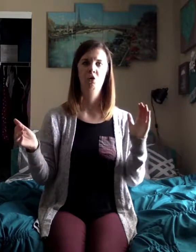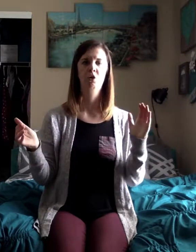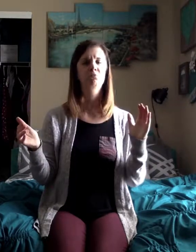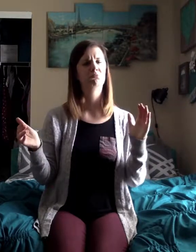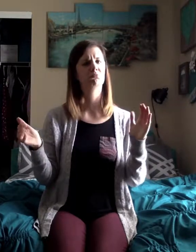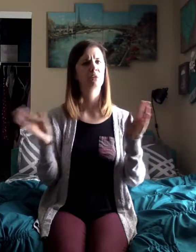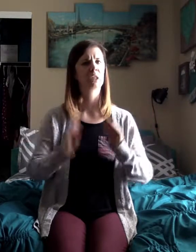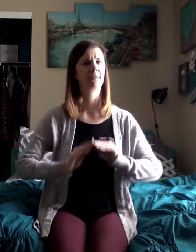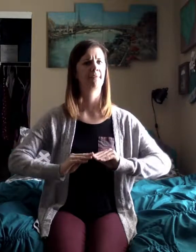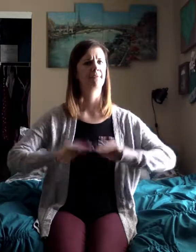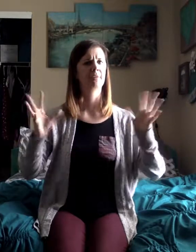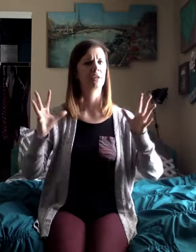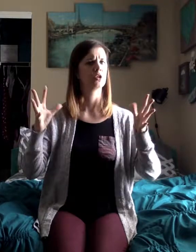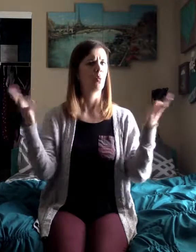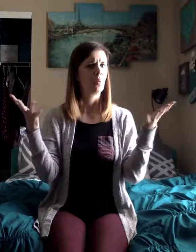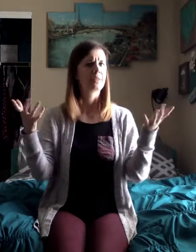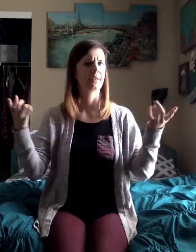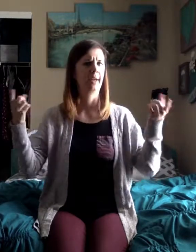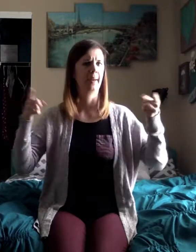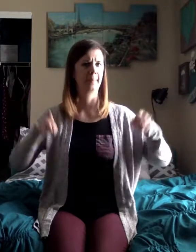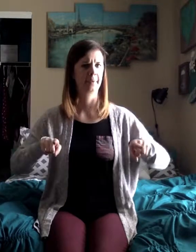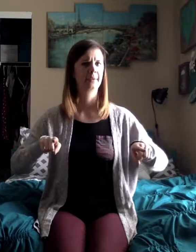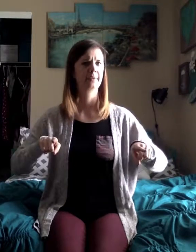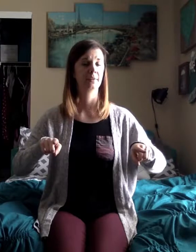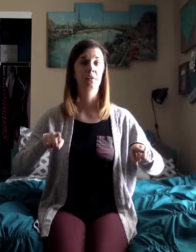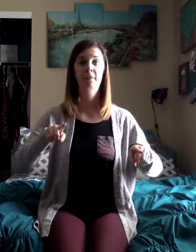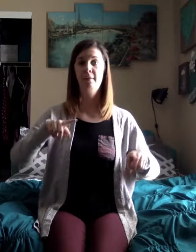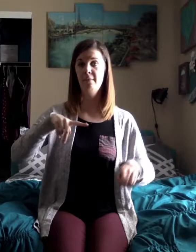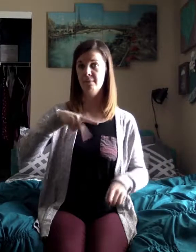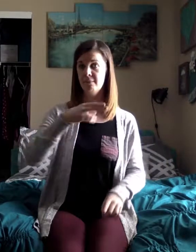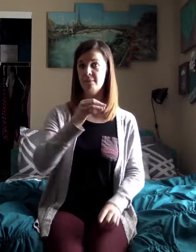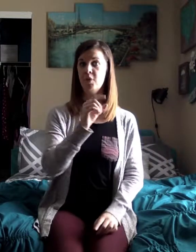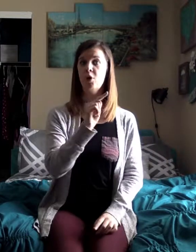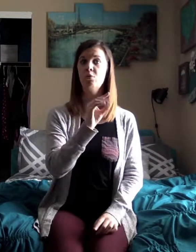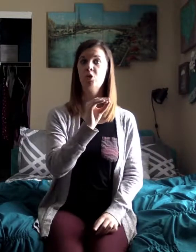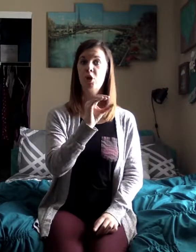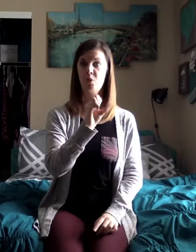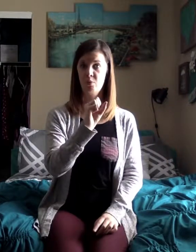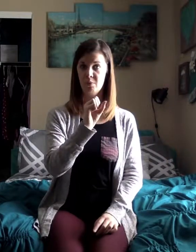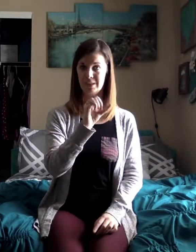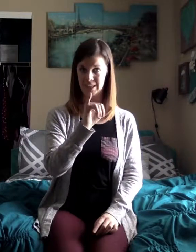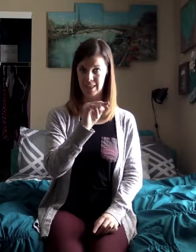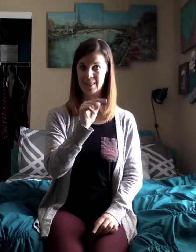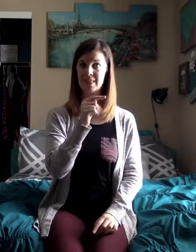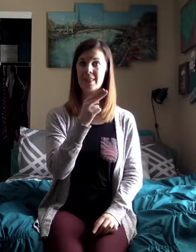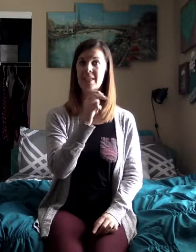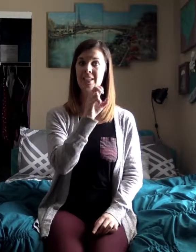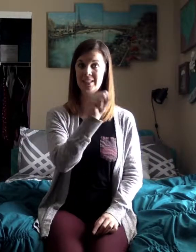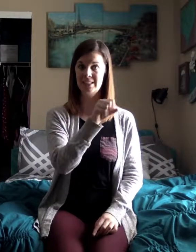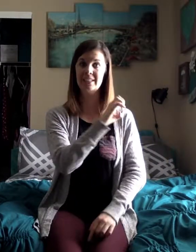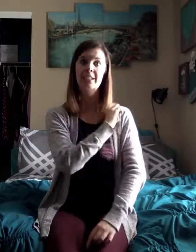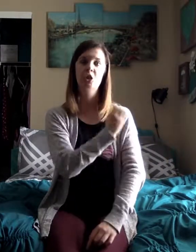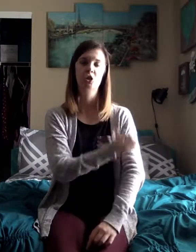what's happening. In photosynthesis, energy is taken in by the plant, and it